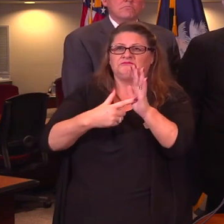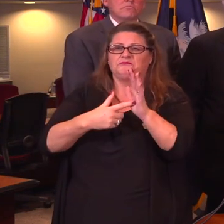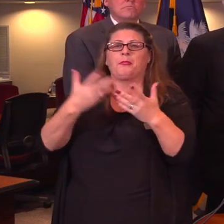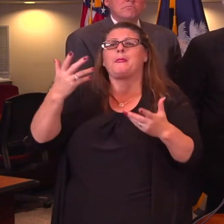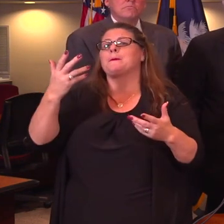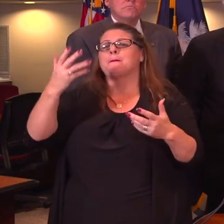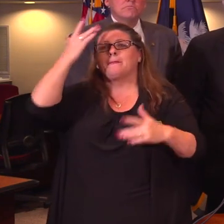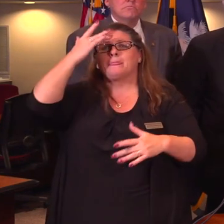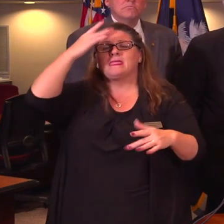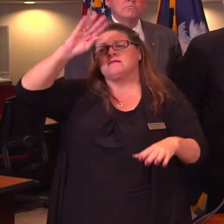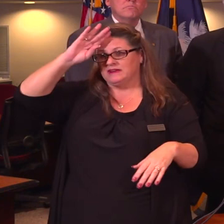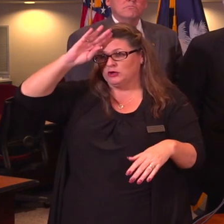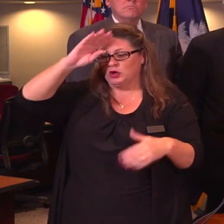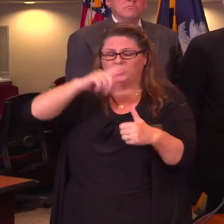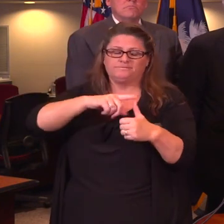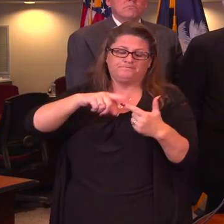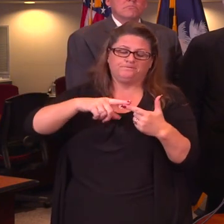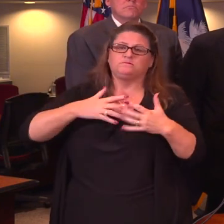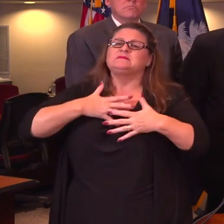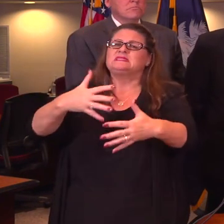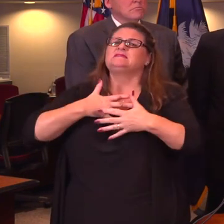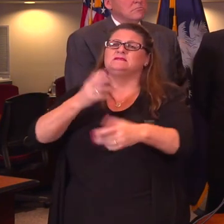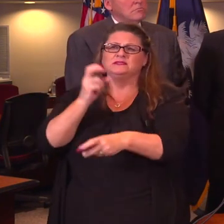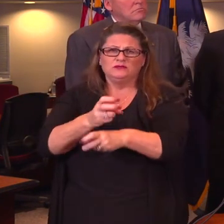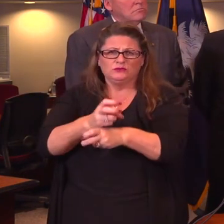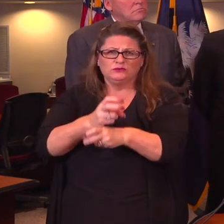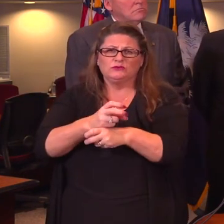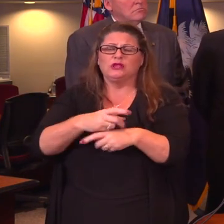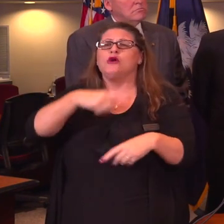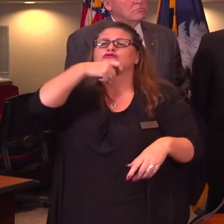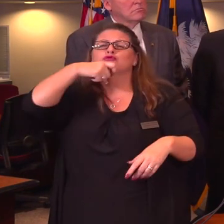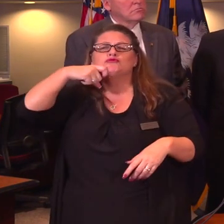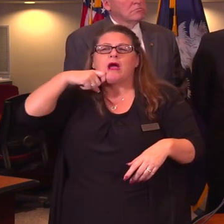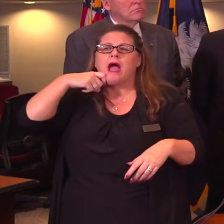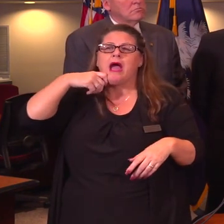meaning an illness that presents with fever and upper respiratory symptoms with a dry cough